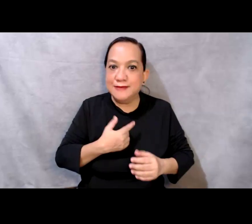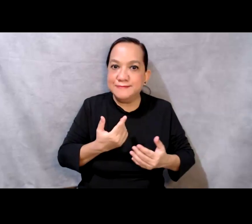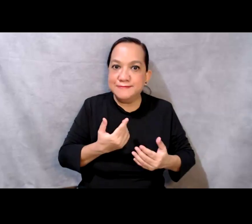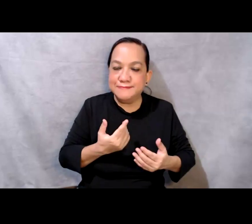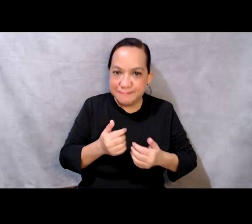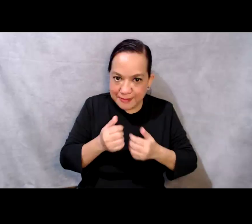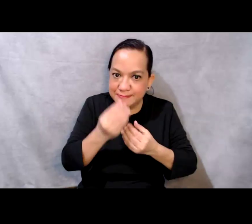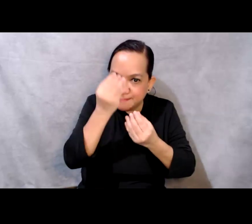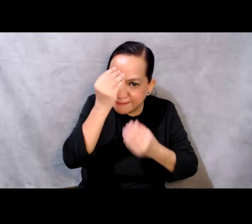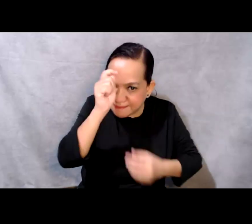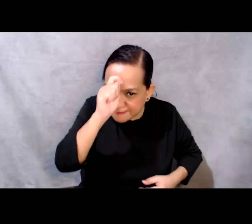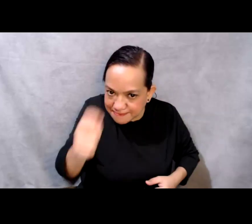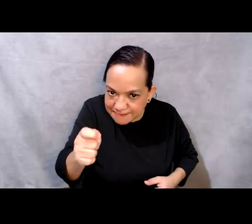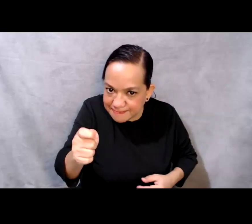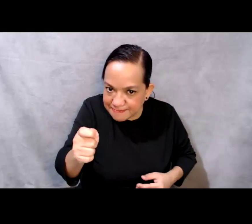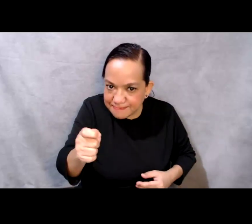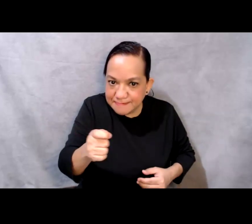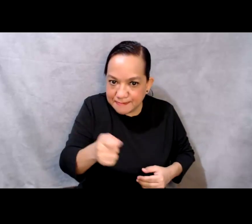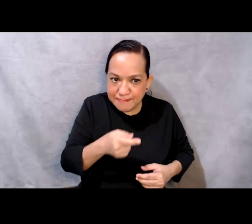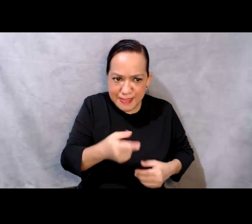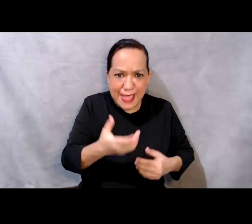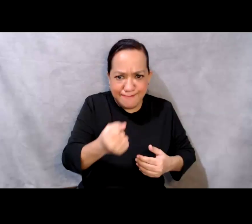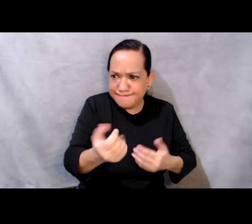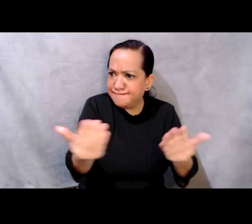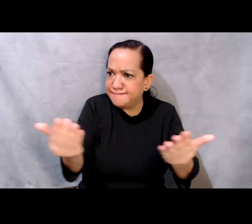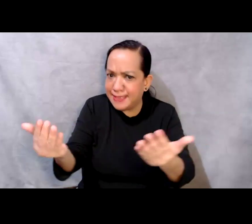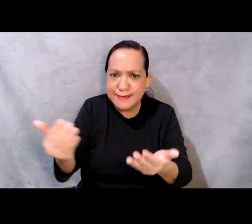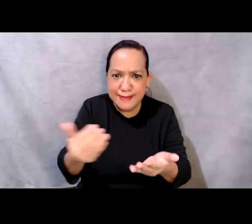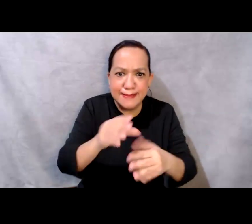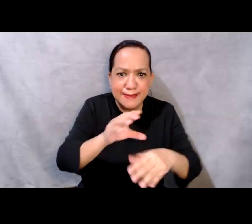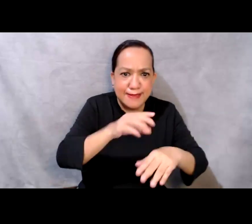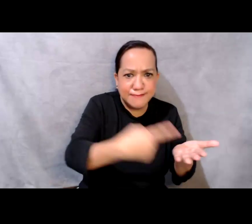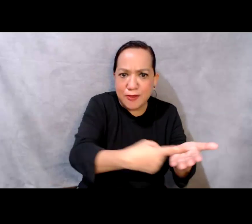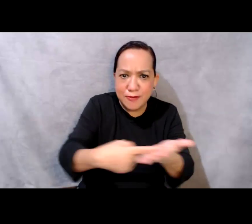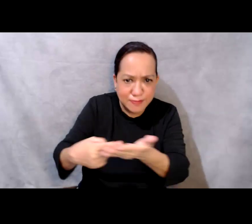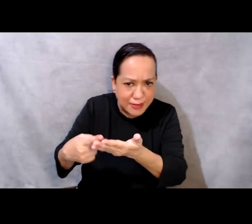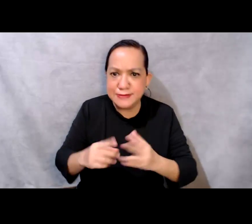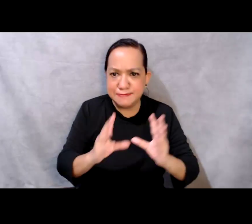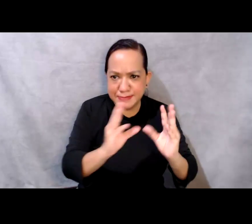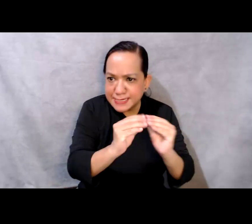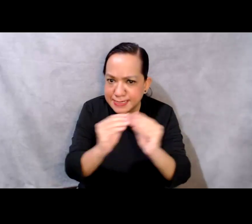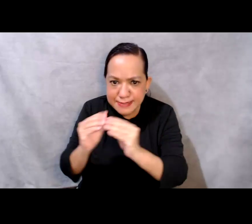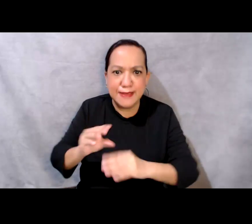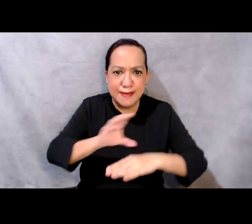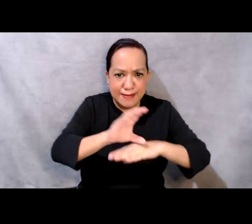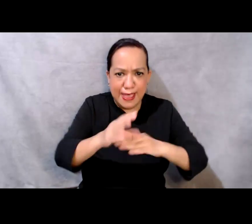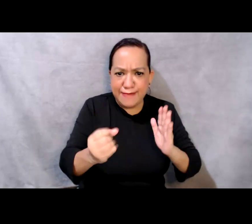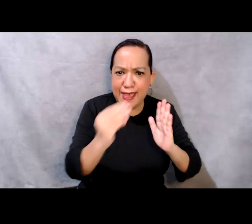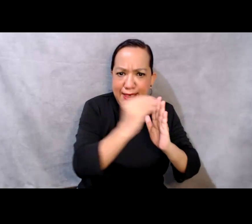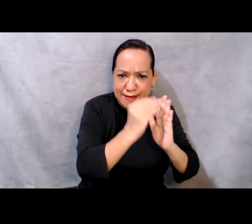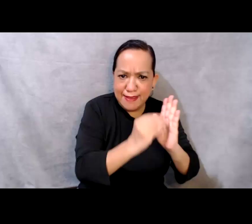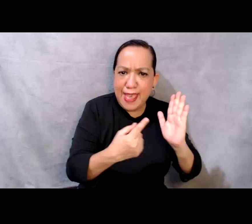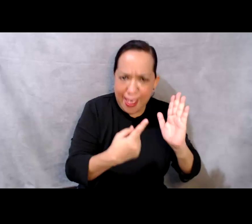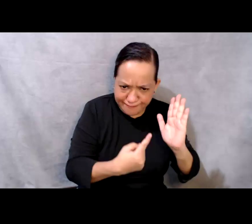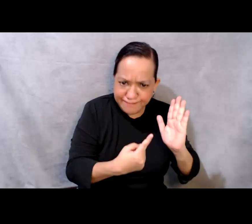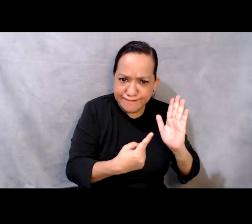consultation. They provided us with lots and lots of documents of meetings. They had records of the meetings, the number of